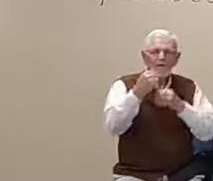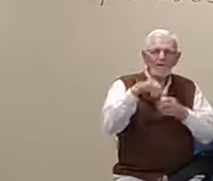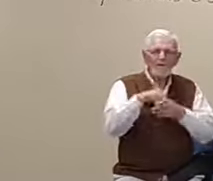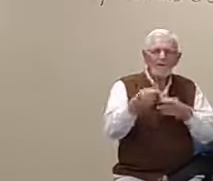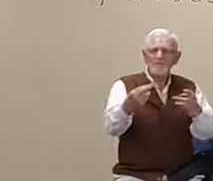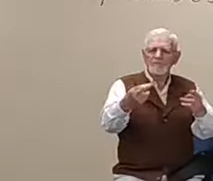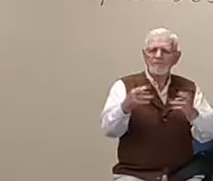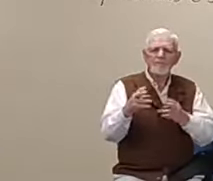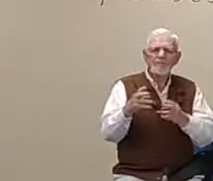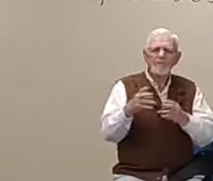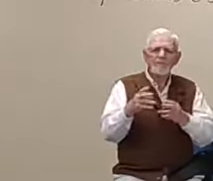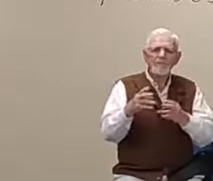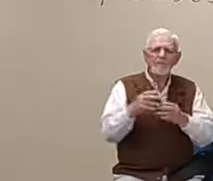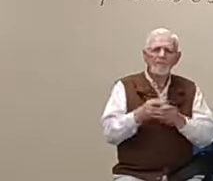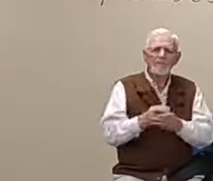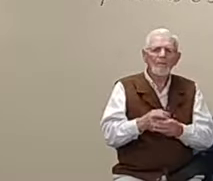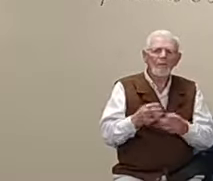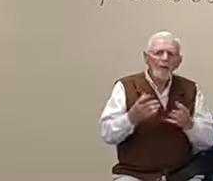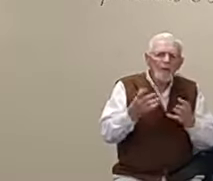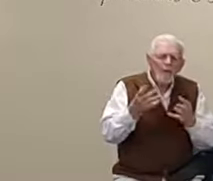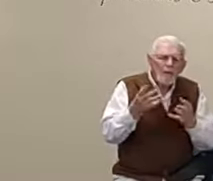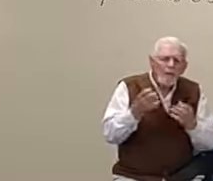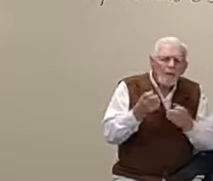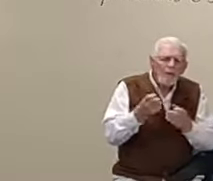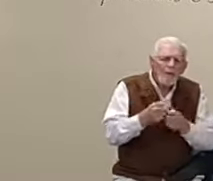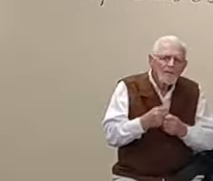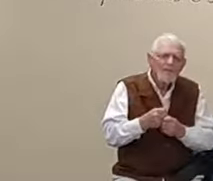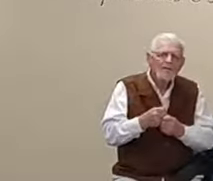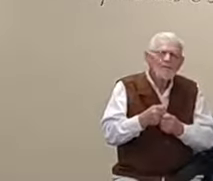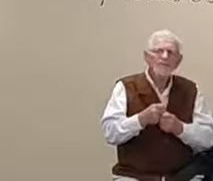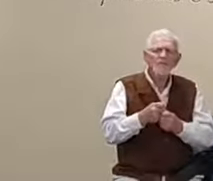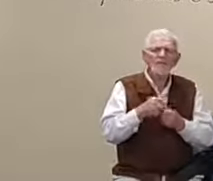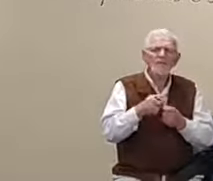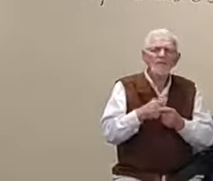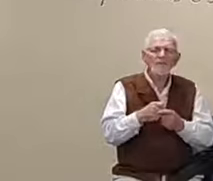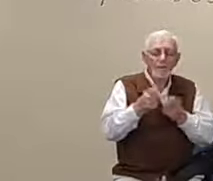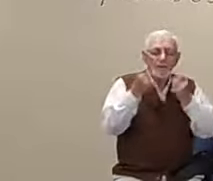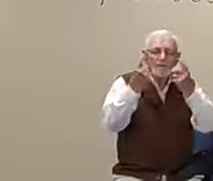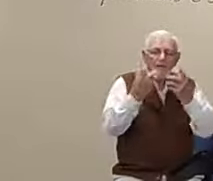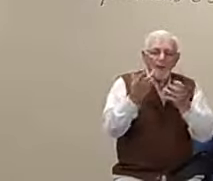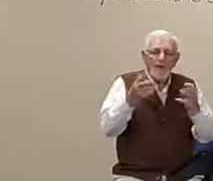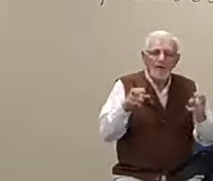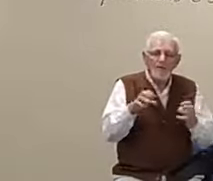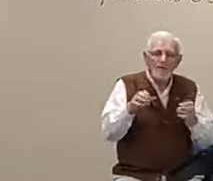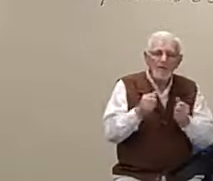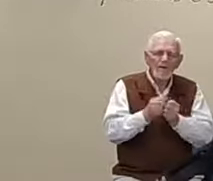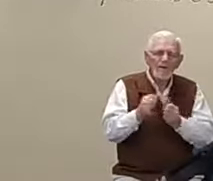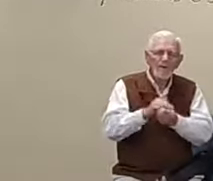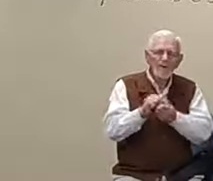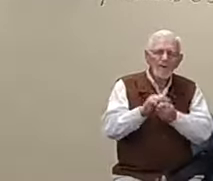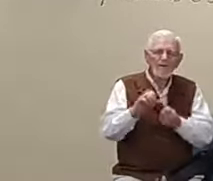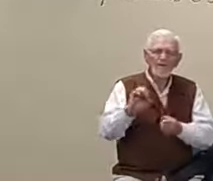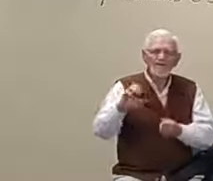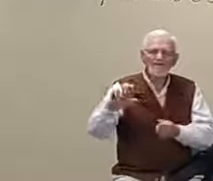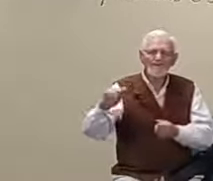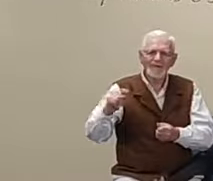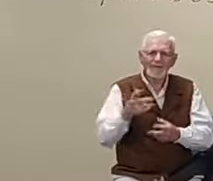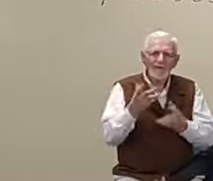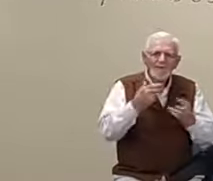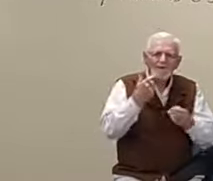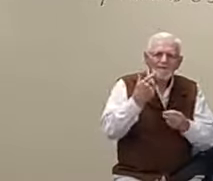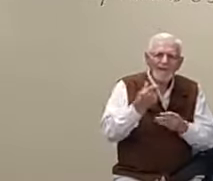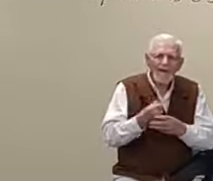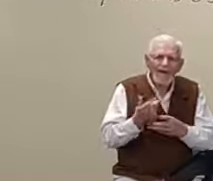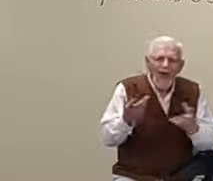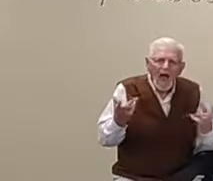room. He washed their feet. He says, you understand what I've done unto you? And pretty much in essence what He was saying is, hey